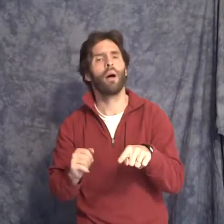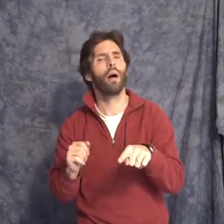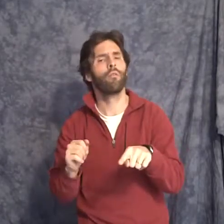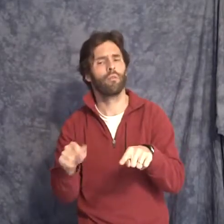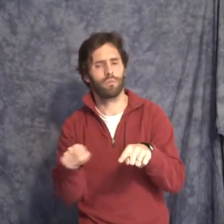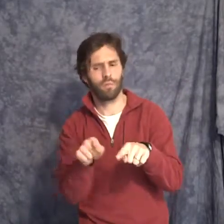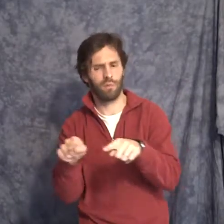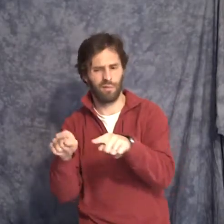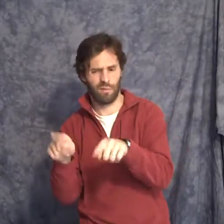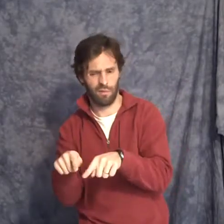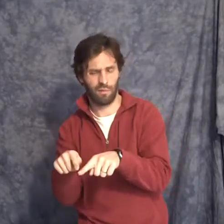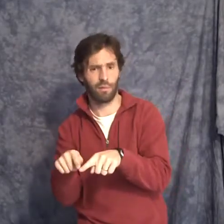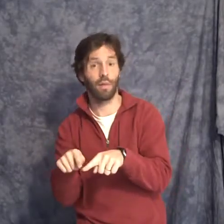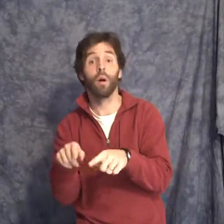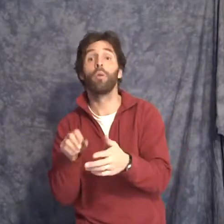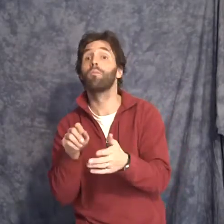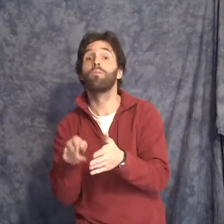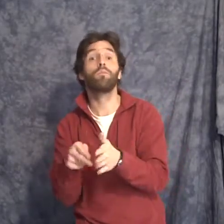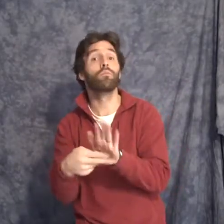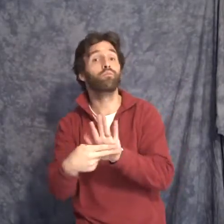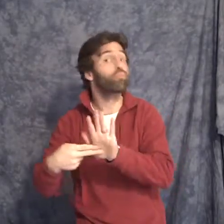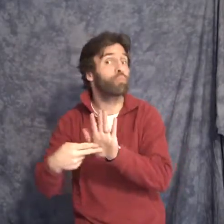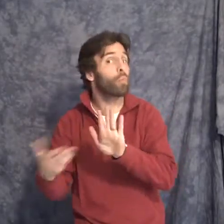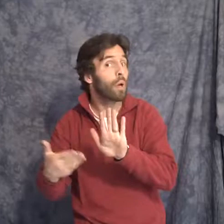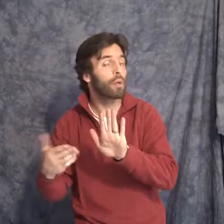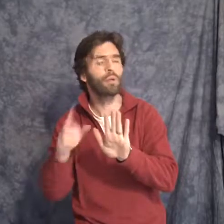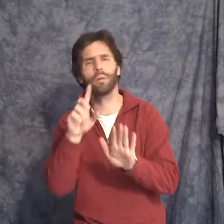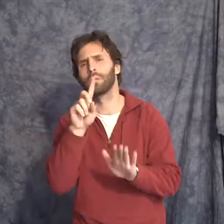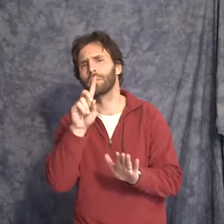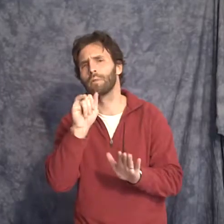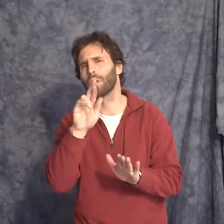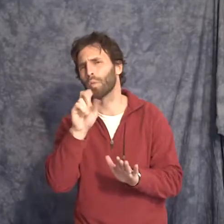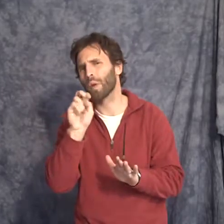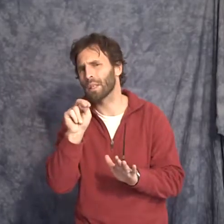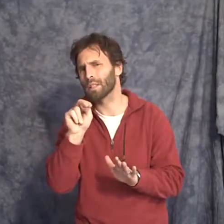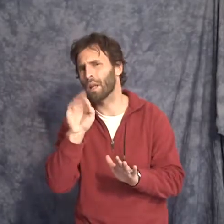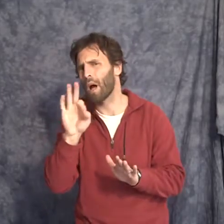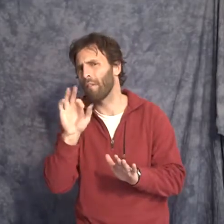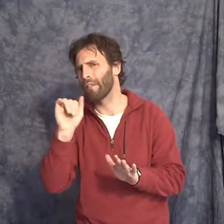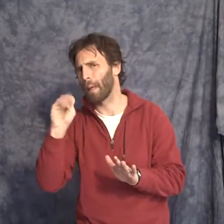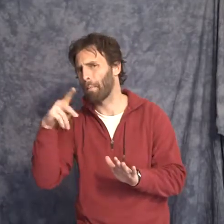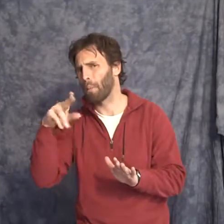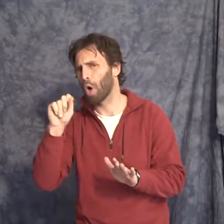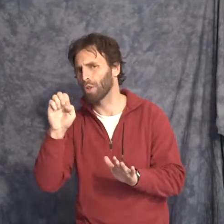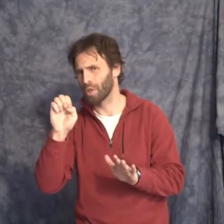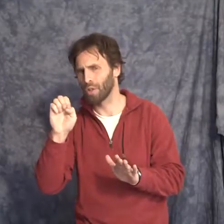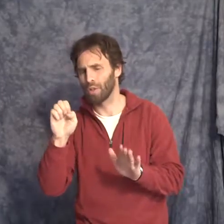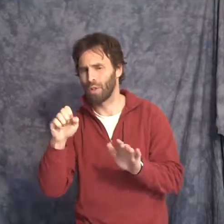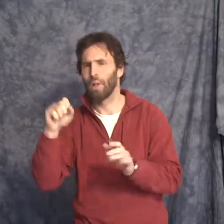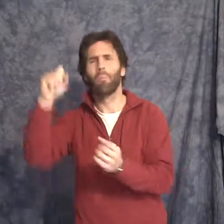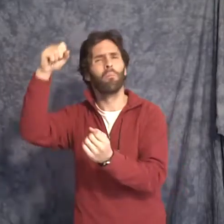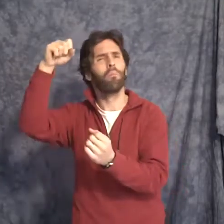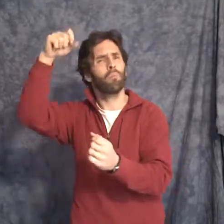arrow, put direction of impulse. And then just superimpose these three words on that